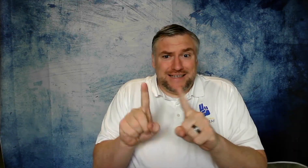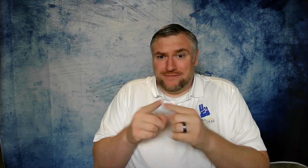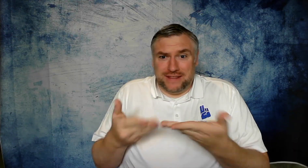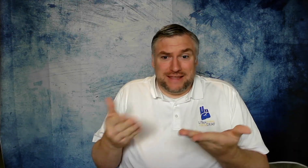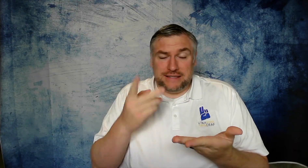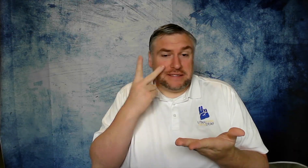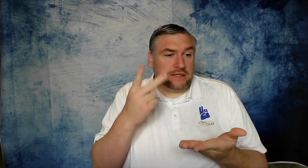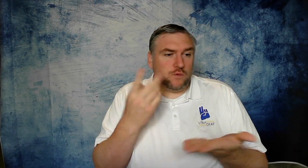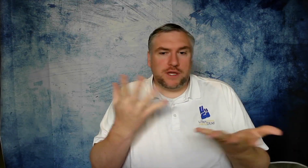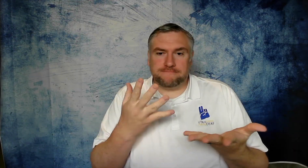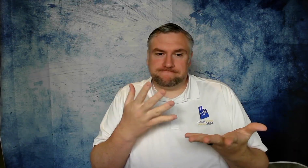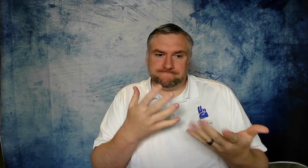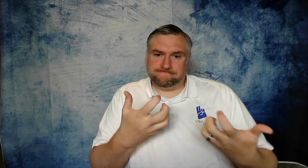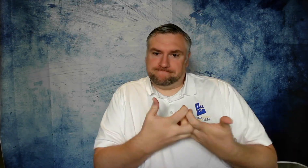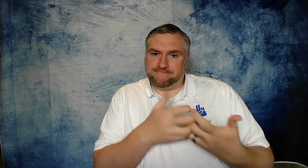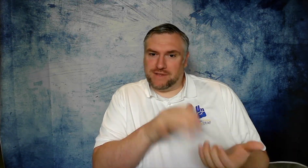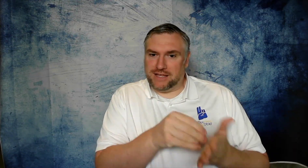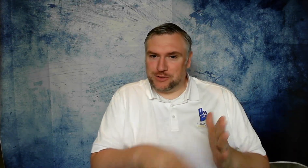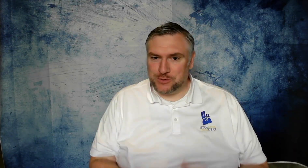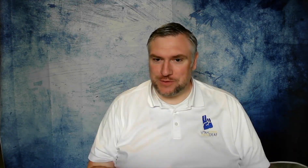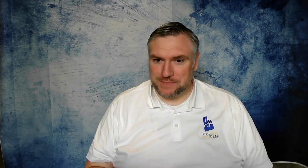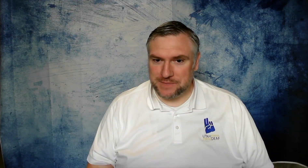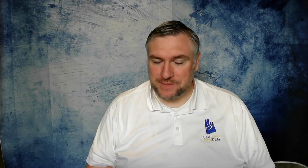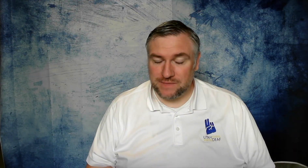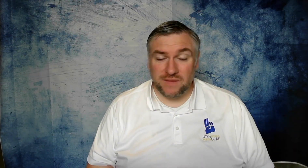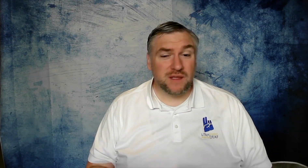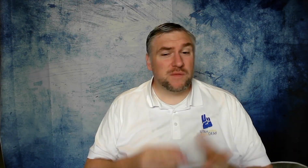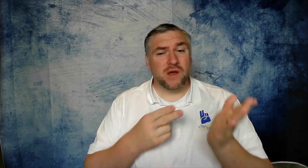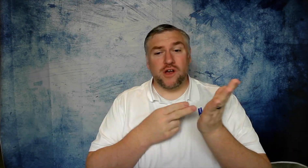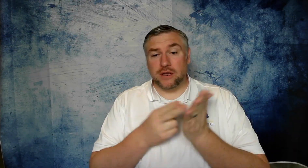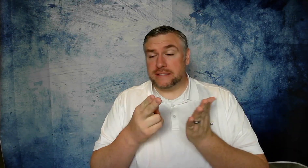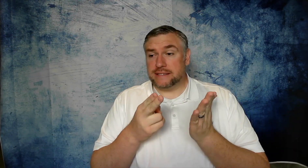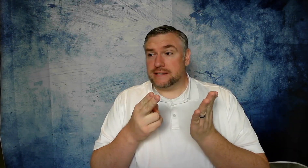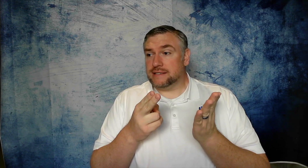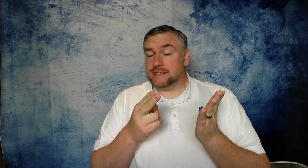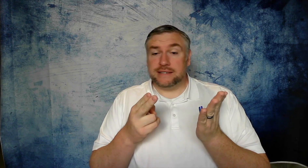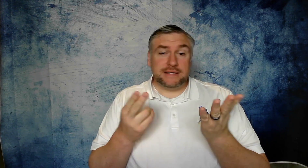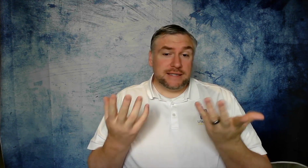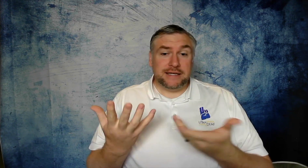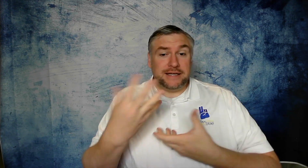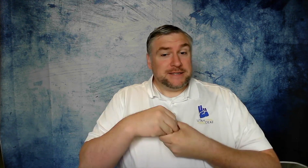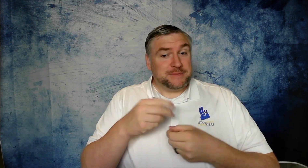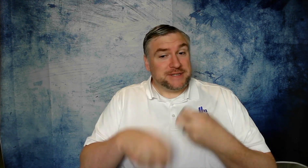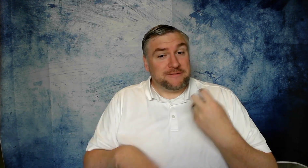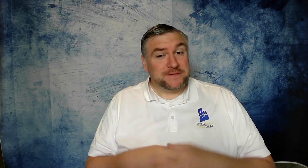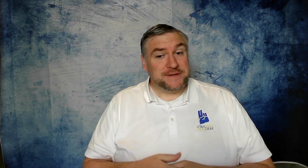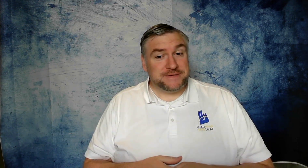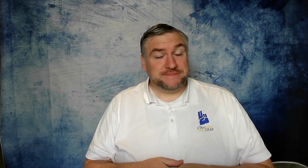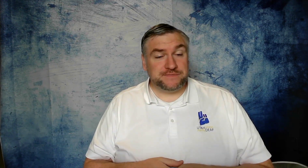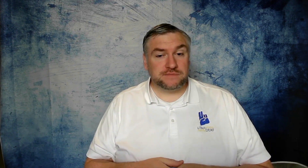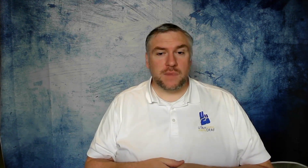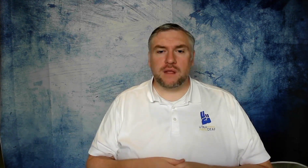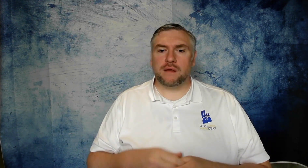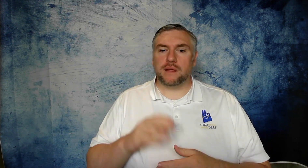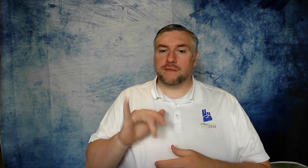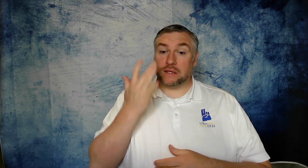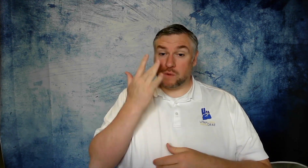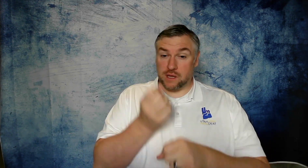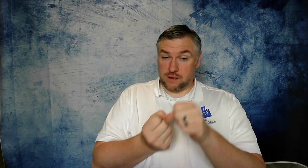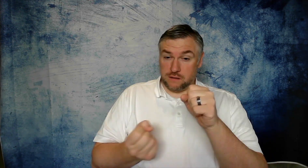It's worth trying different things. See what fits the student. But honestly, autism's tough.